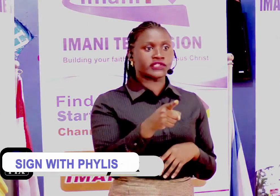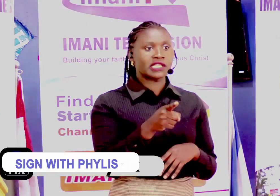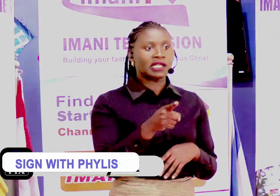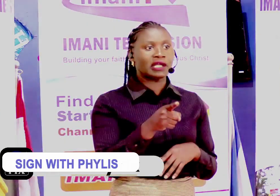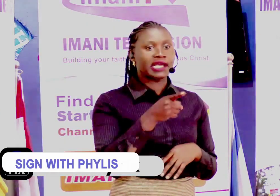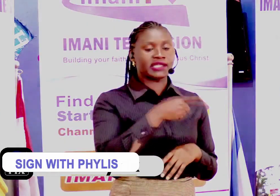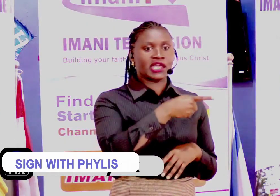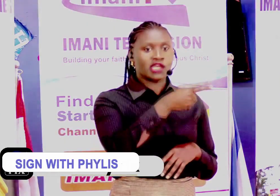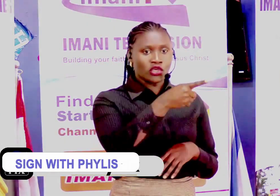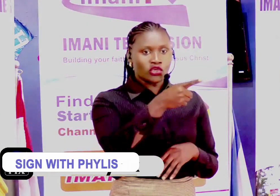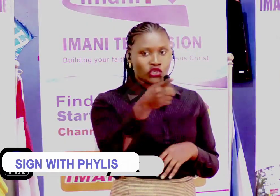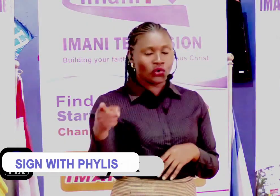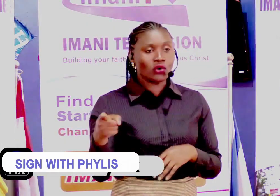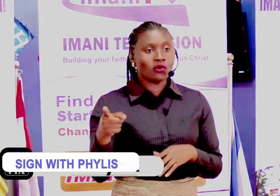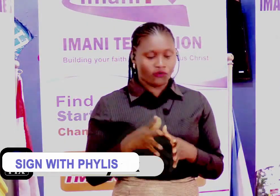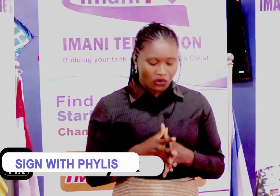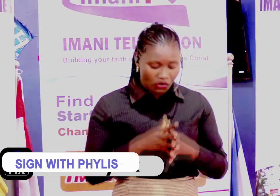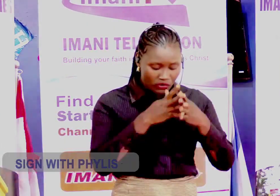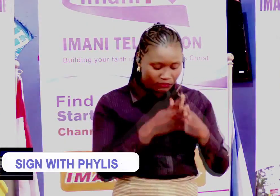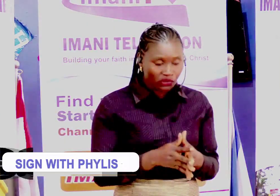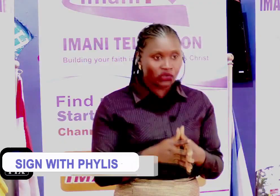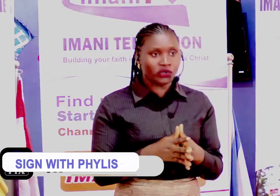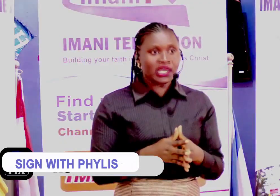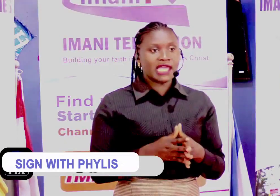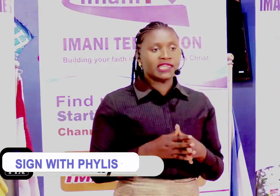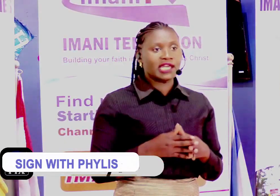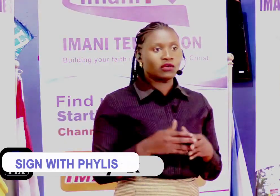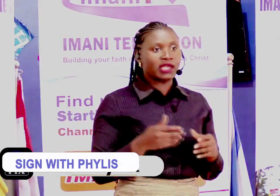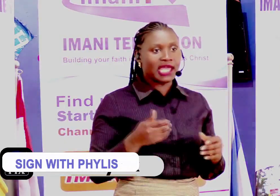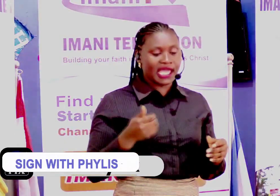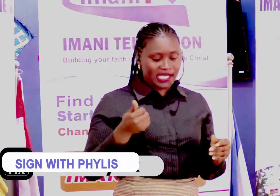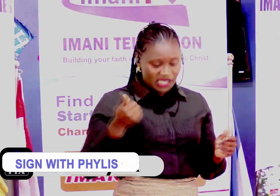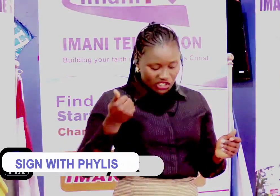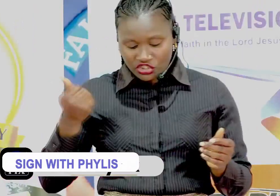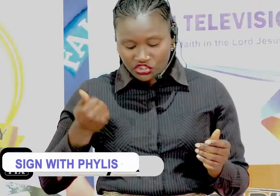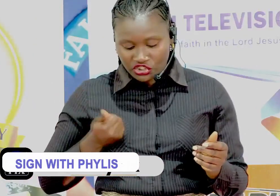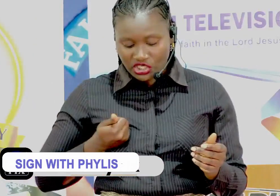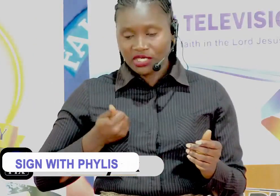singular, and then you for plural. And then we had she,